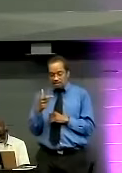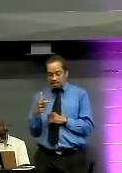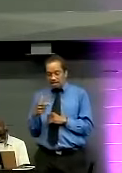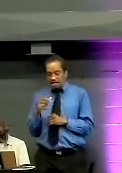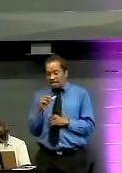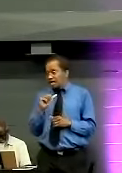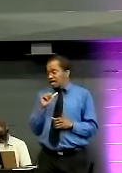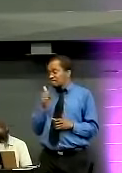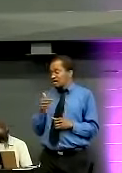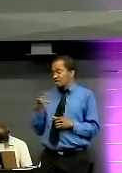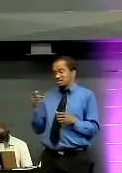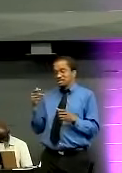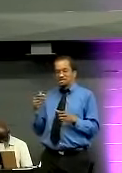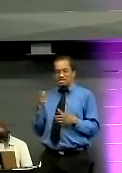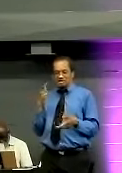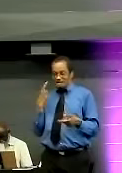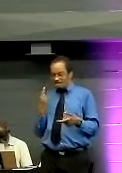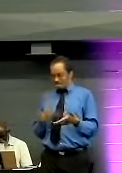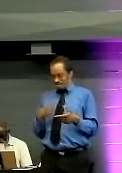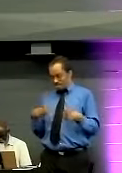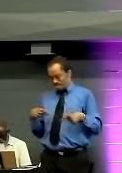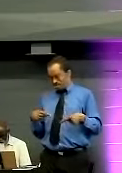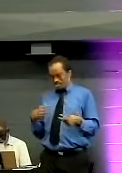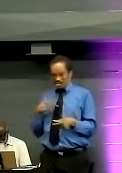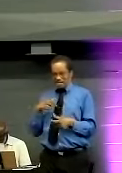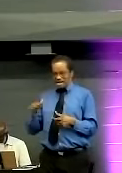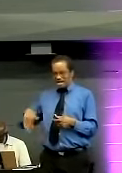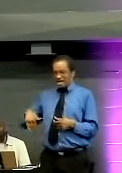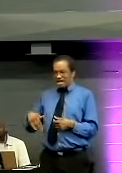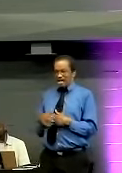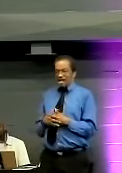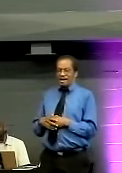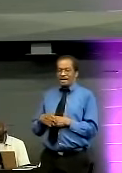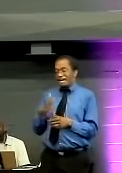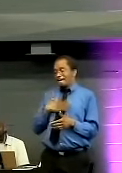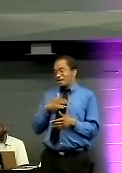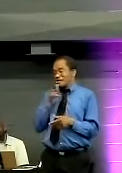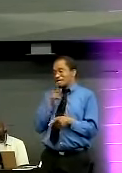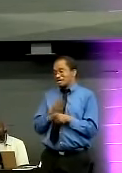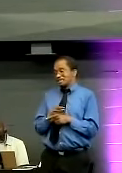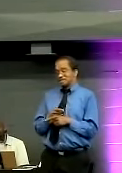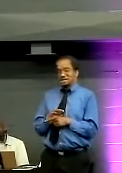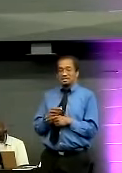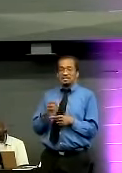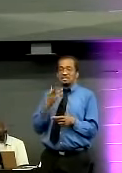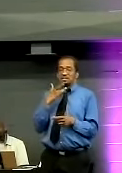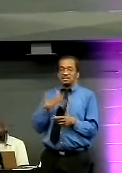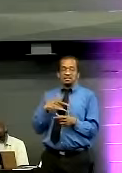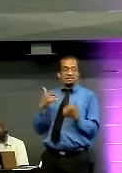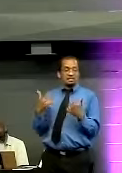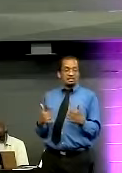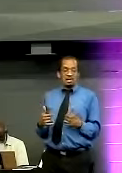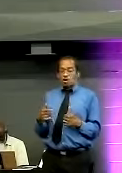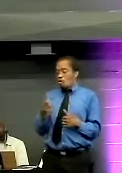she'll fuss at me later. But my sister Ella Frank Rosalind Bradford has a birthday today. Anybody else got a birthday this